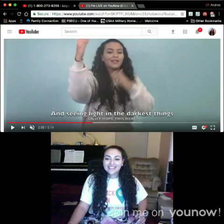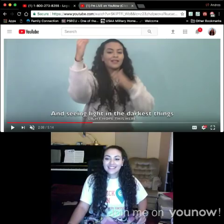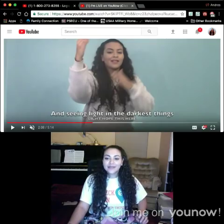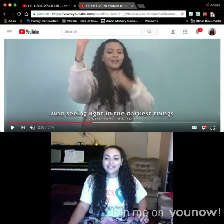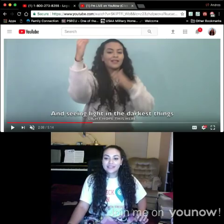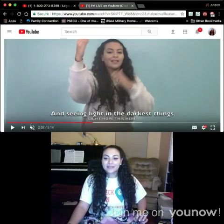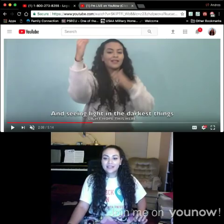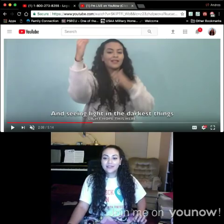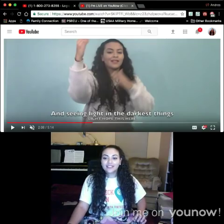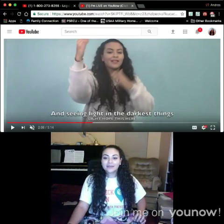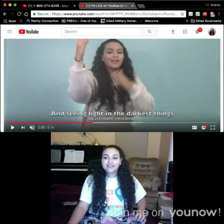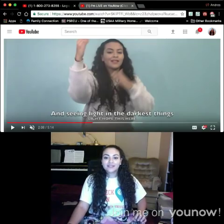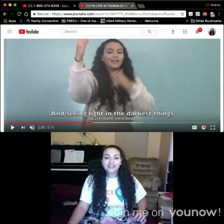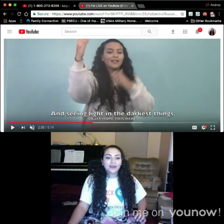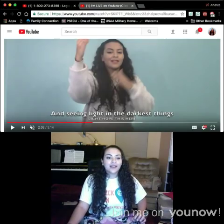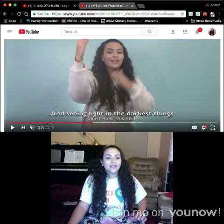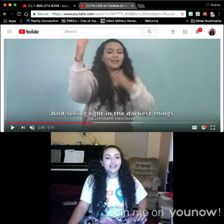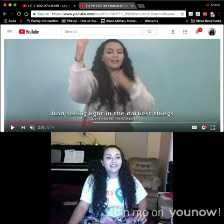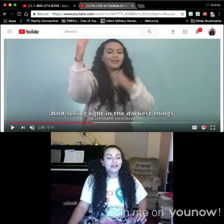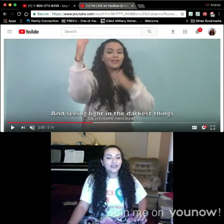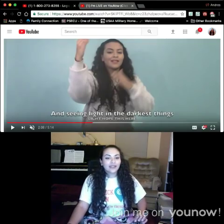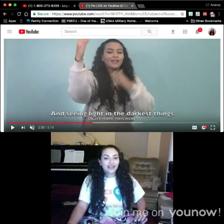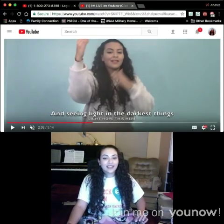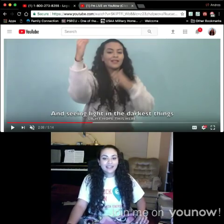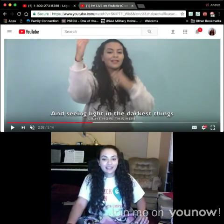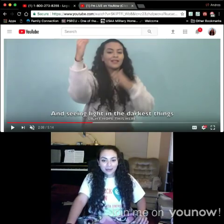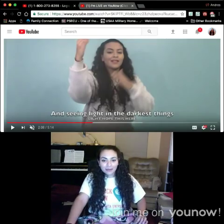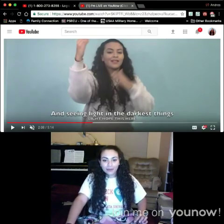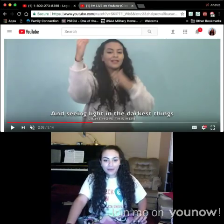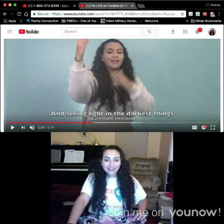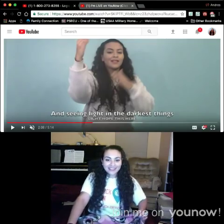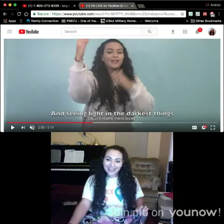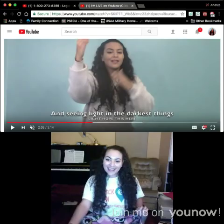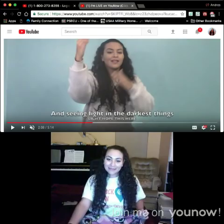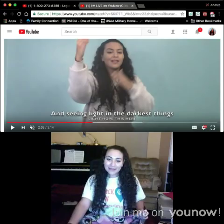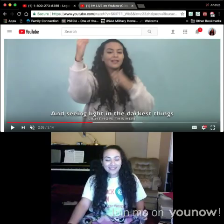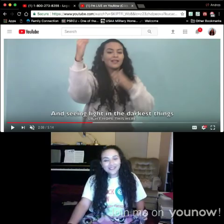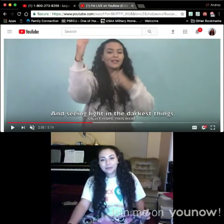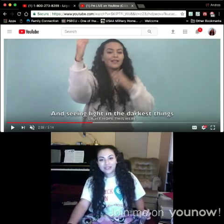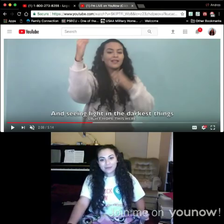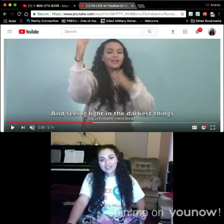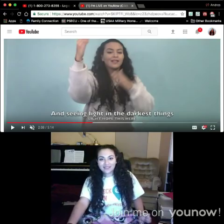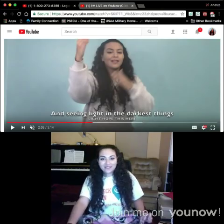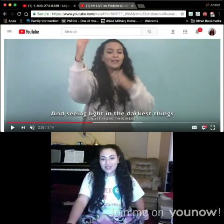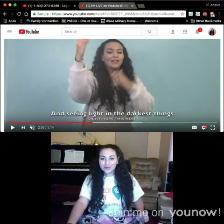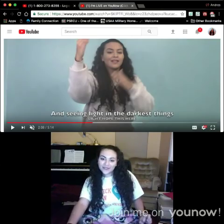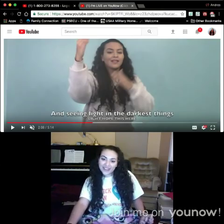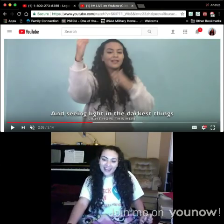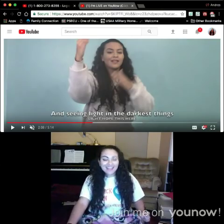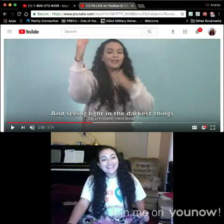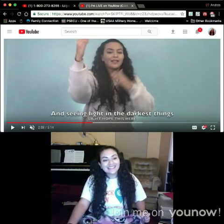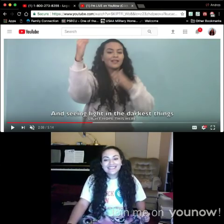Yes, sign language is meaningful and expressive. That's why I use ASL, so that I can come up with weird things like that and make it super expressive and visual.